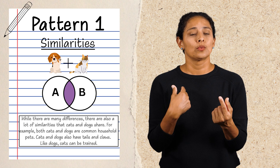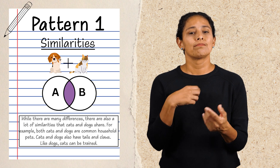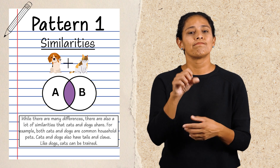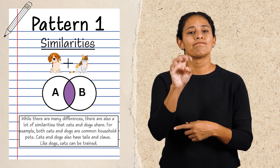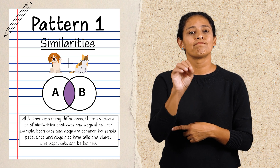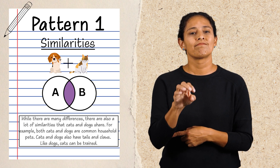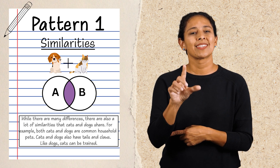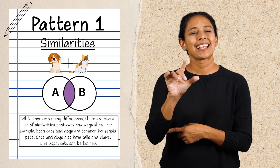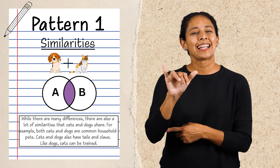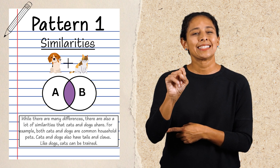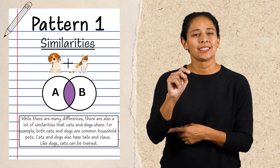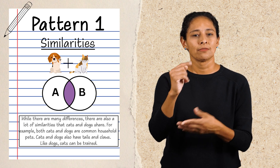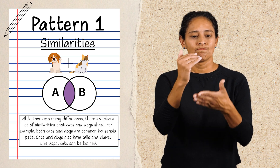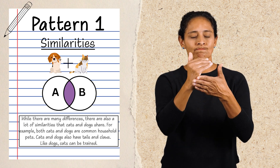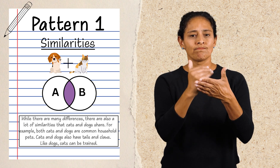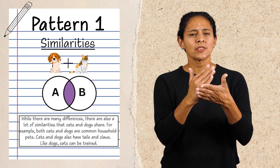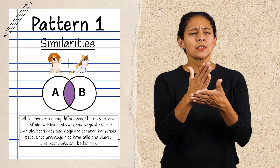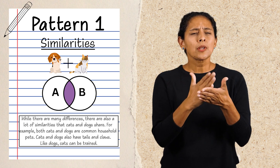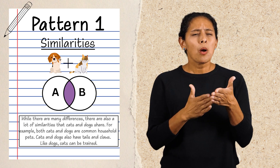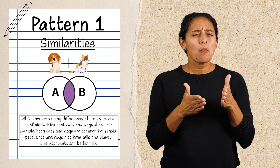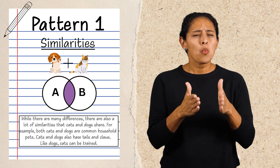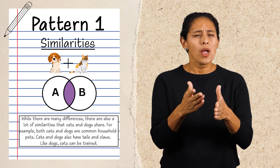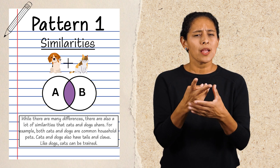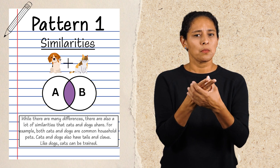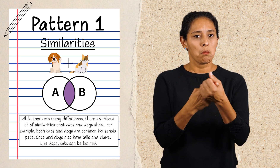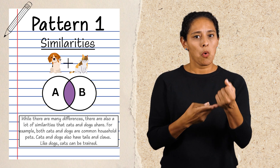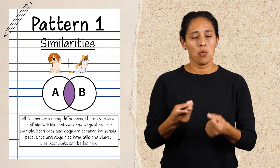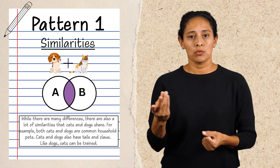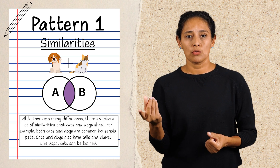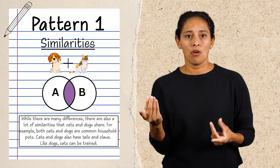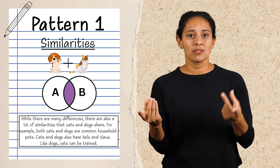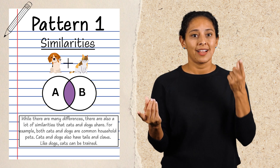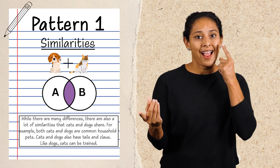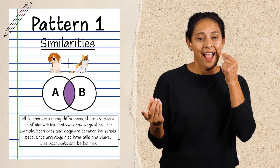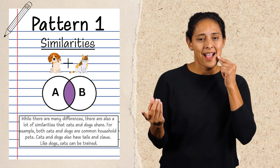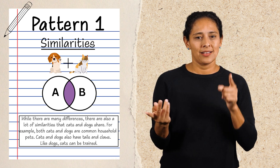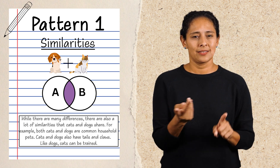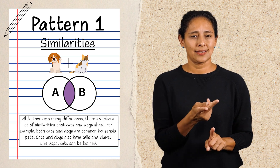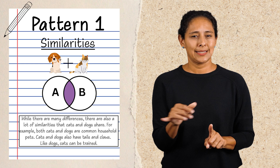Then, I list some ways both dogs and cats are similar.